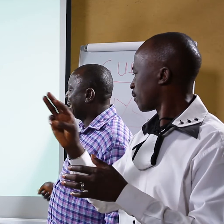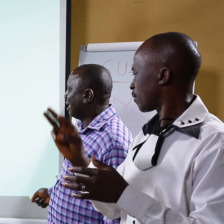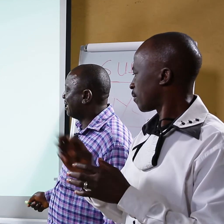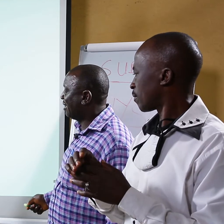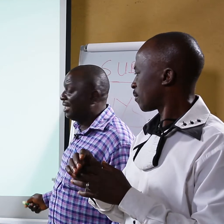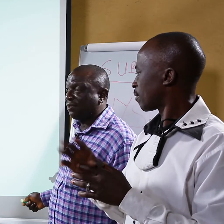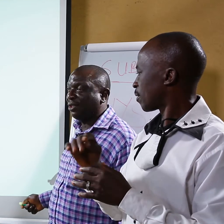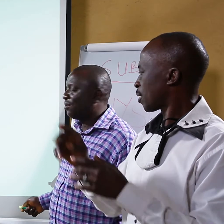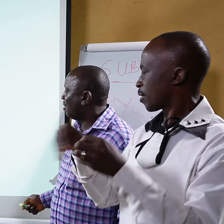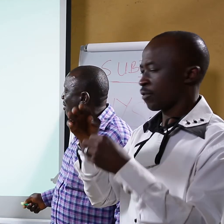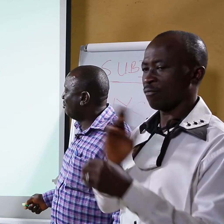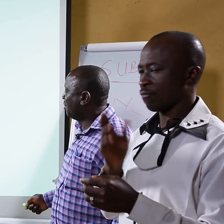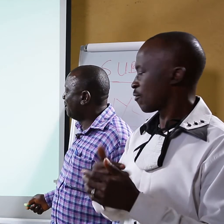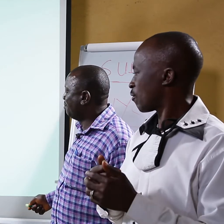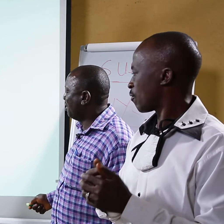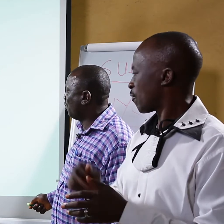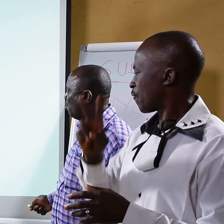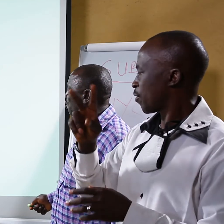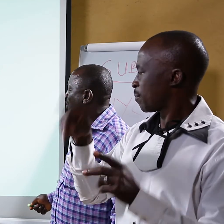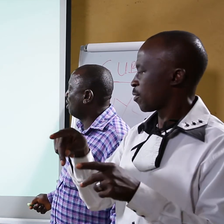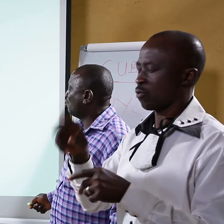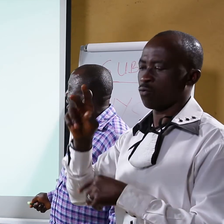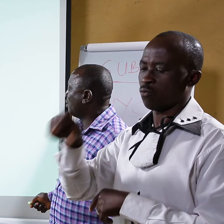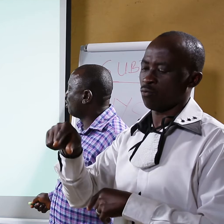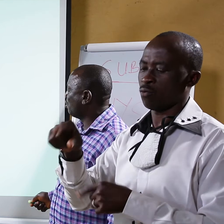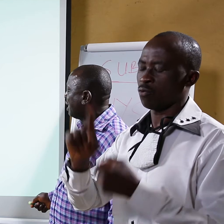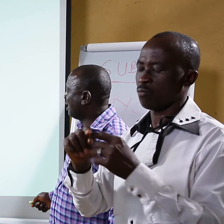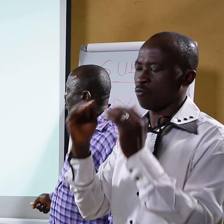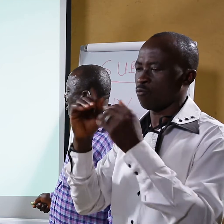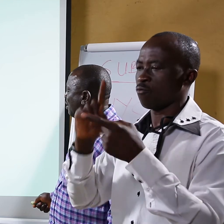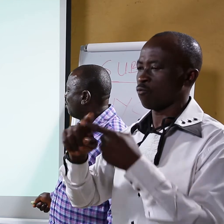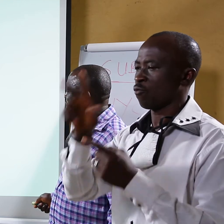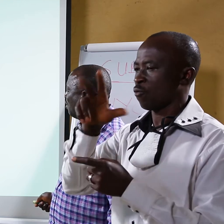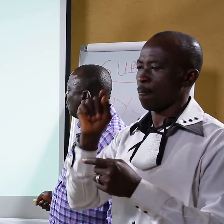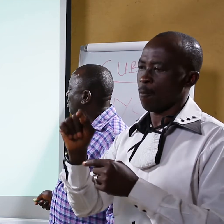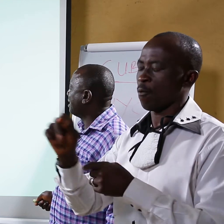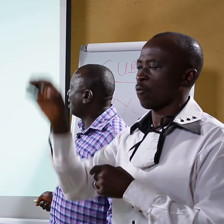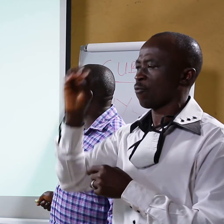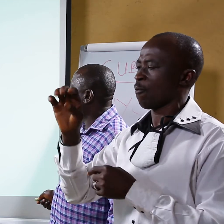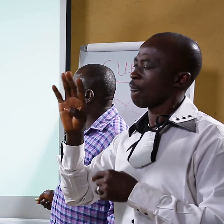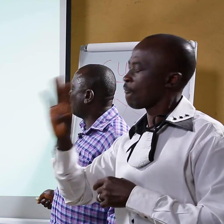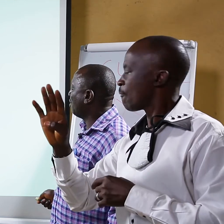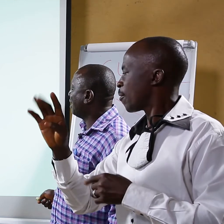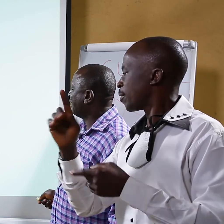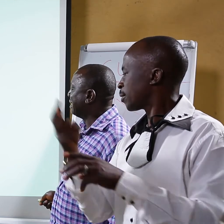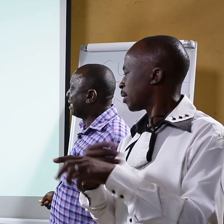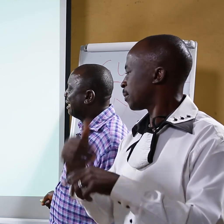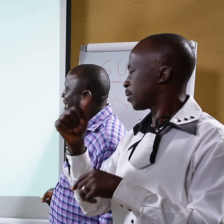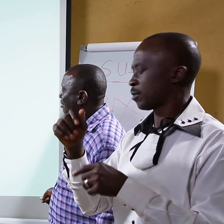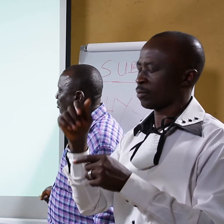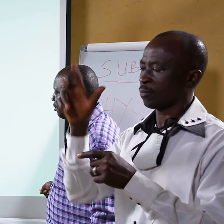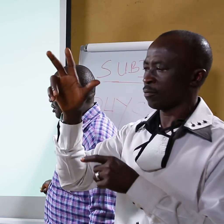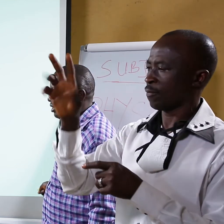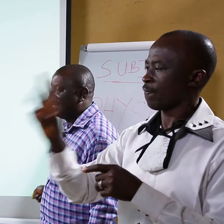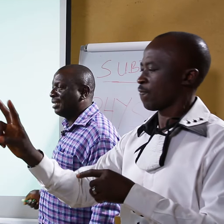3. And that gives us Vpq to be equals to 3.04 times 10 to power